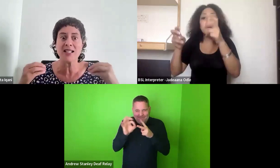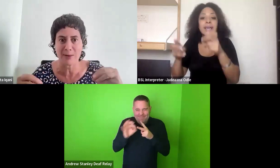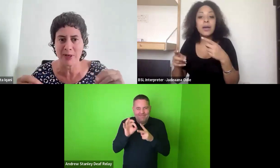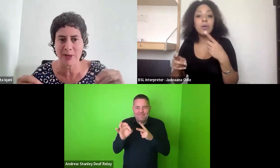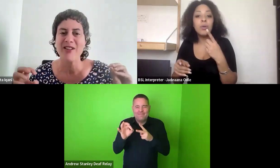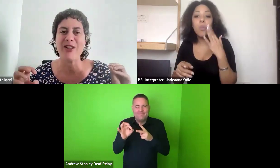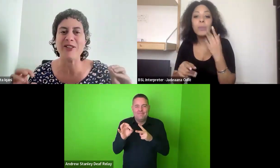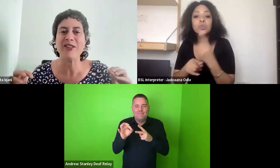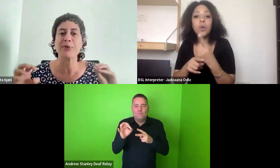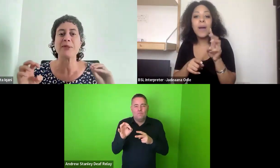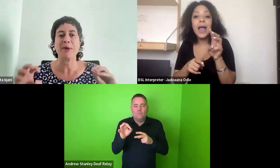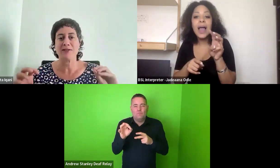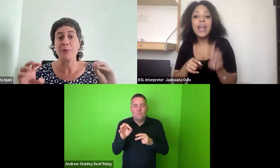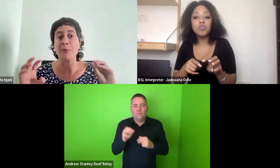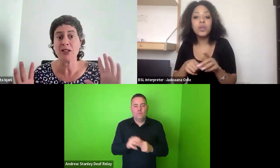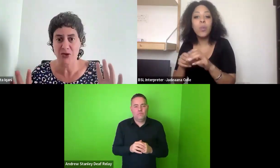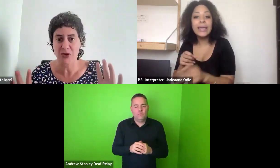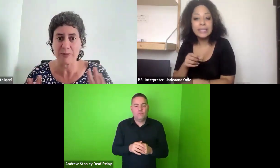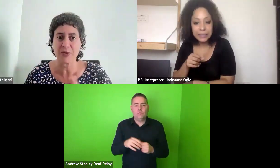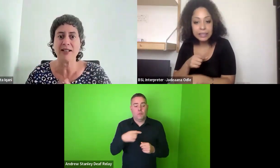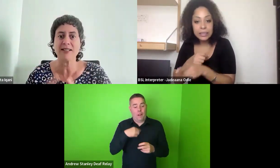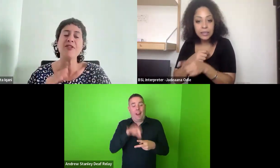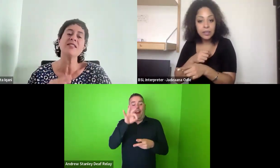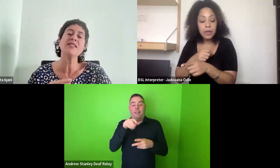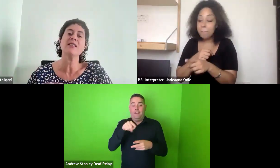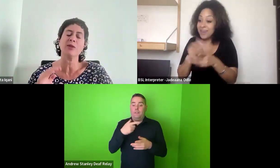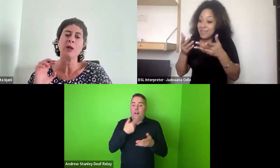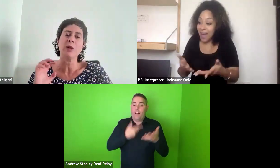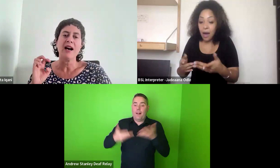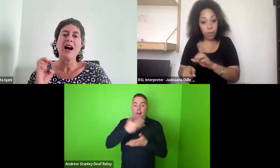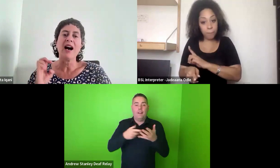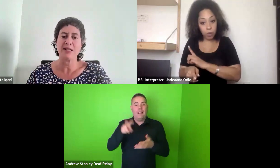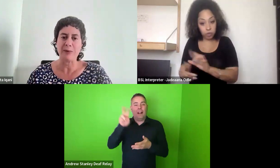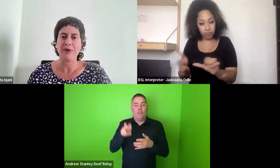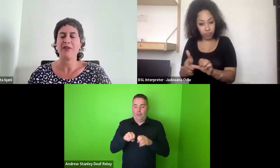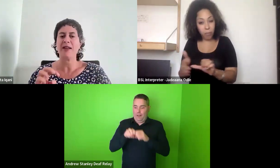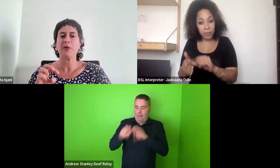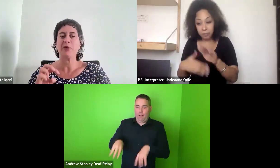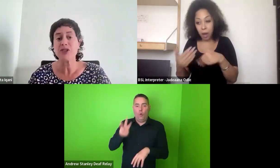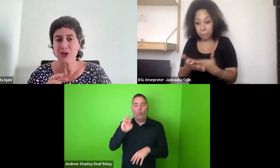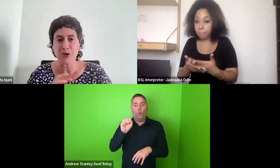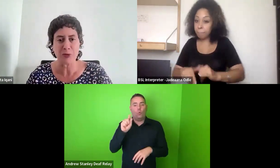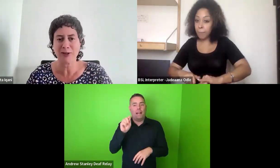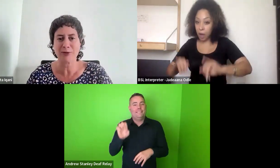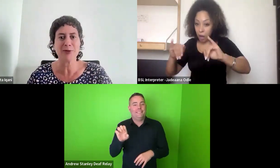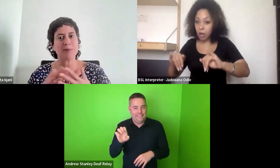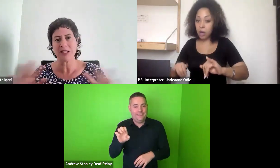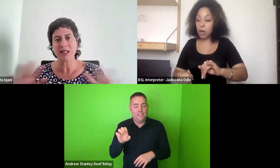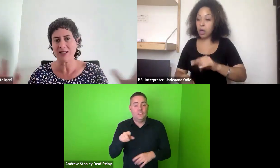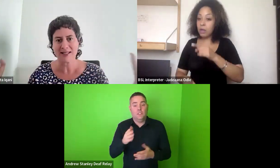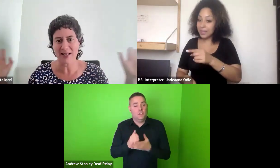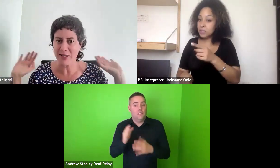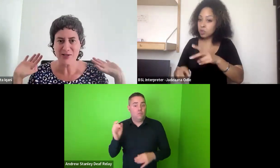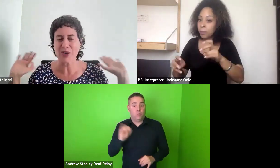it's high time that these perspectives are mainstreamed, right? Every single item that we consume through